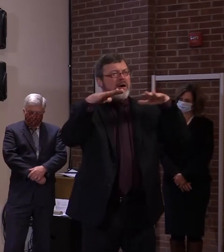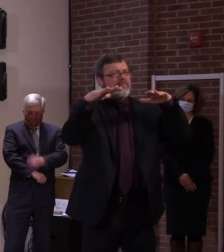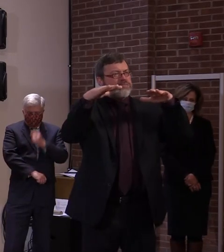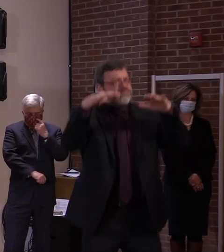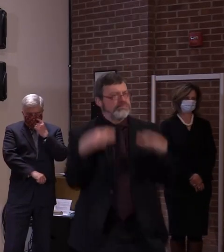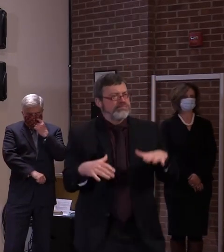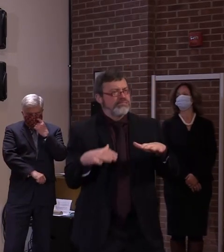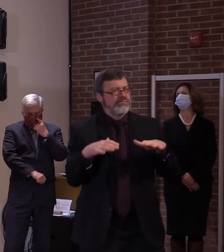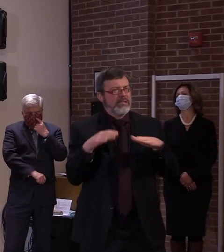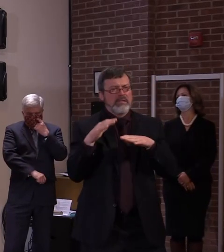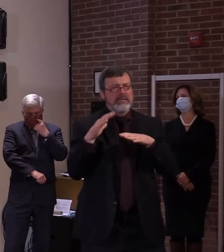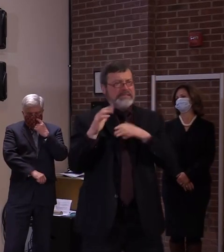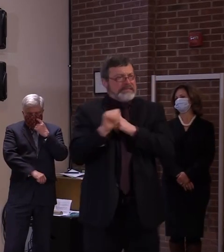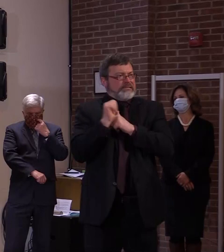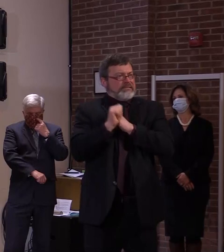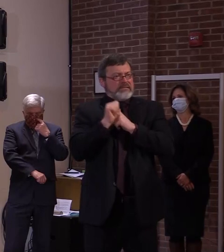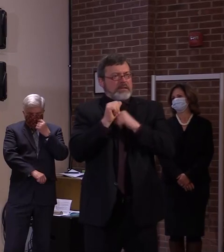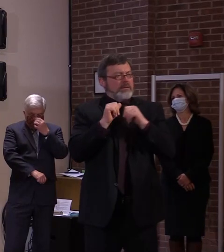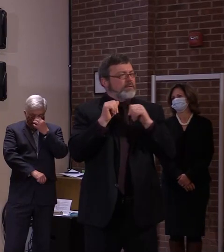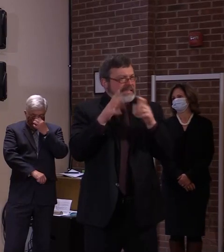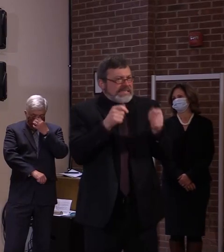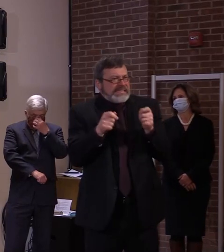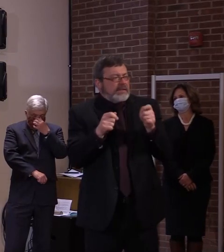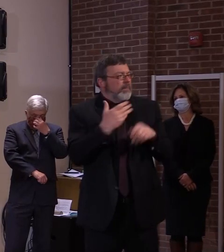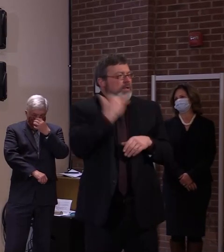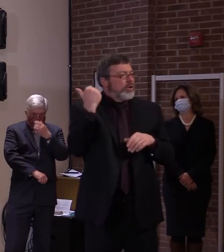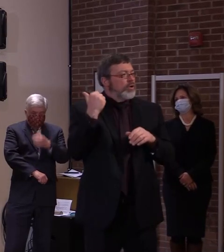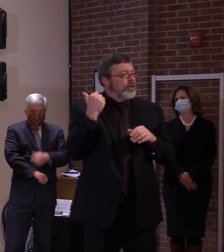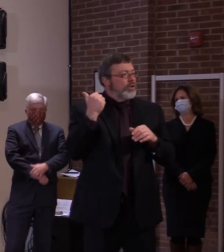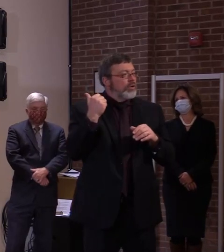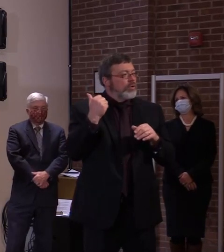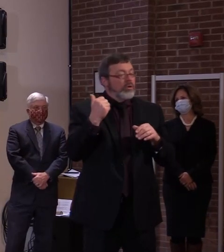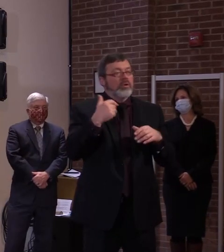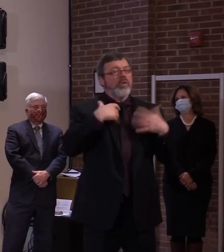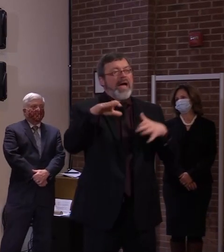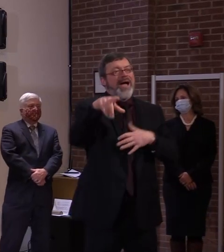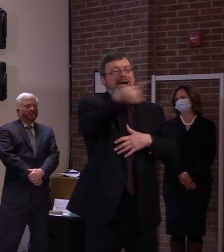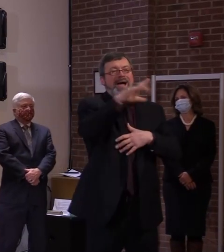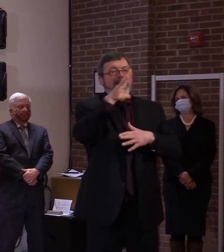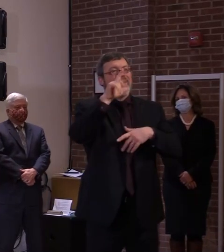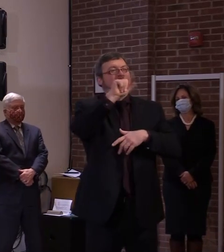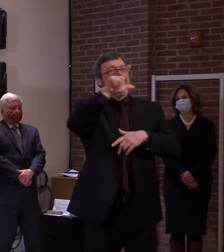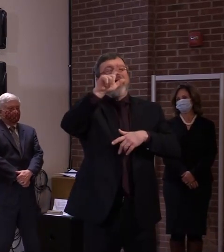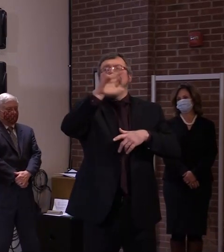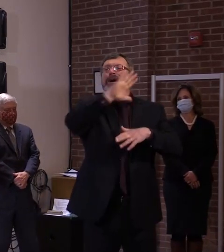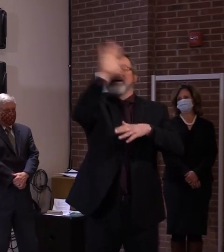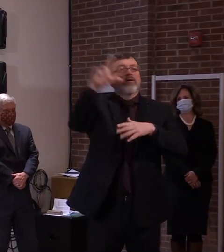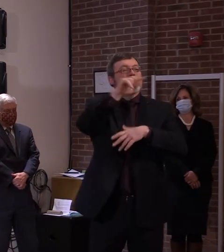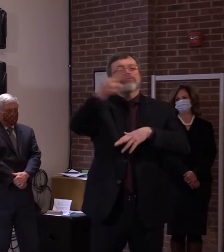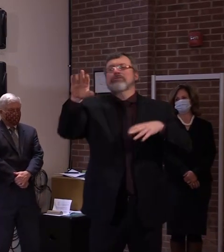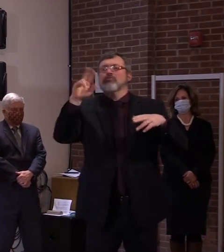in previous weeks, my theme is this: make your arrangements in a way that the most vulnerable person in your life will be